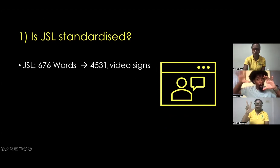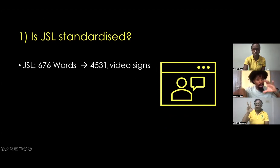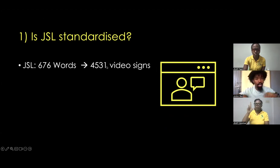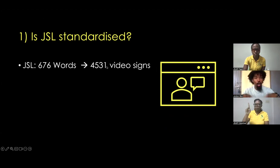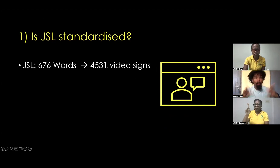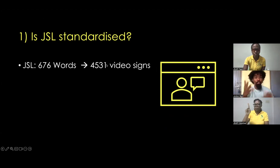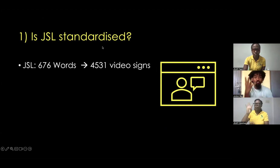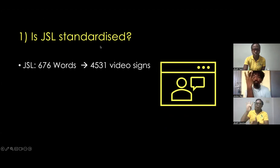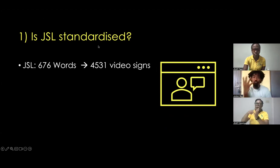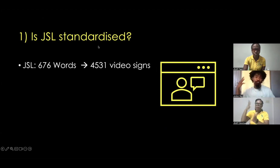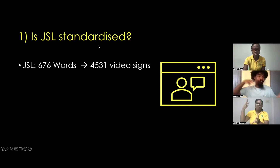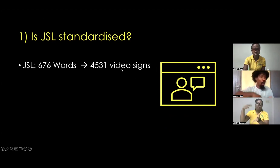like